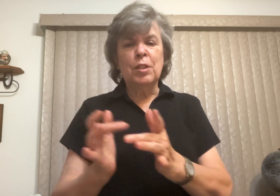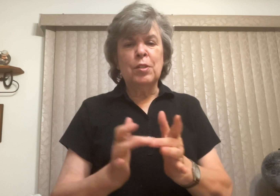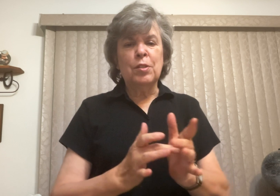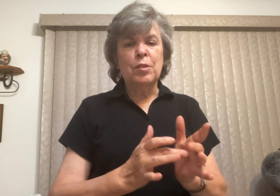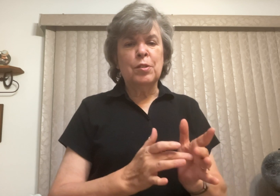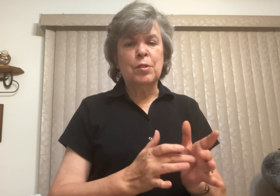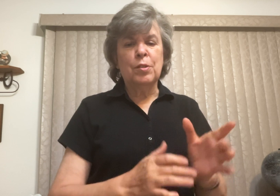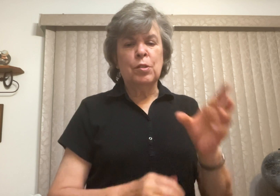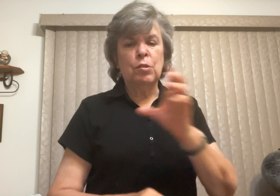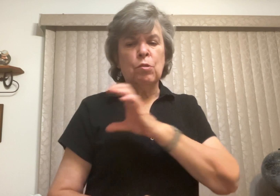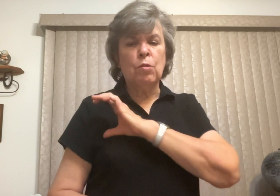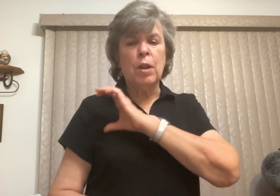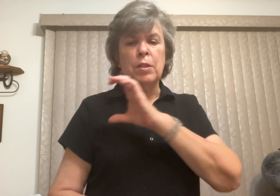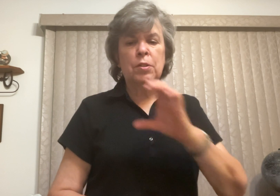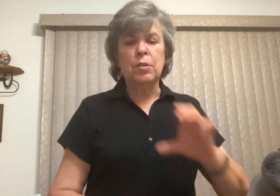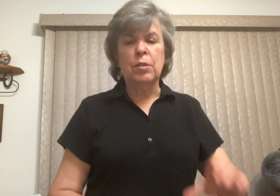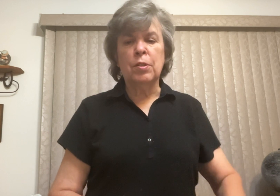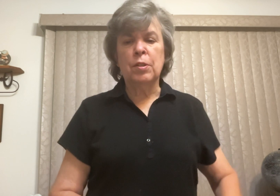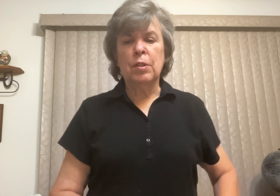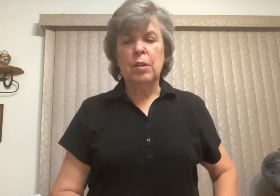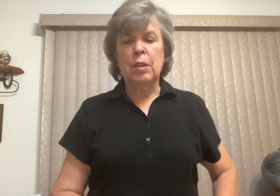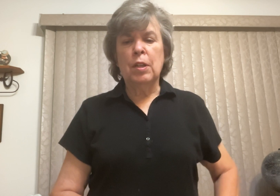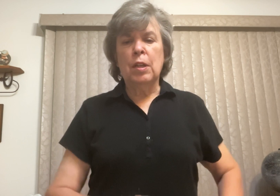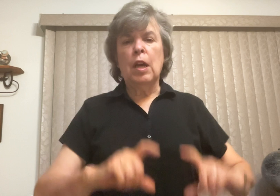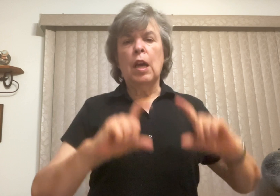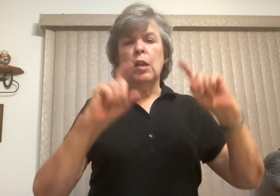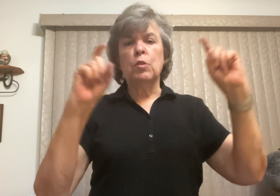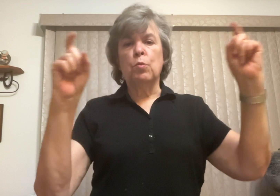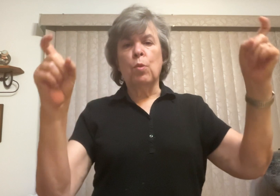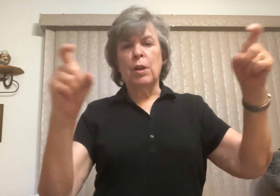Jesus Christ has won.